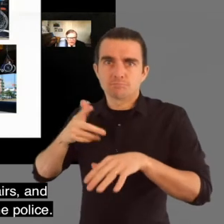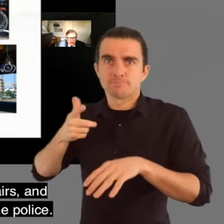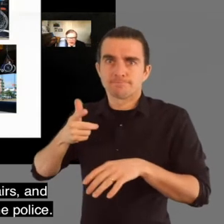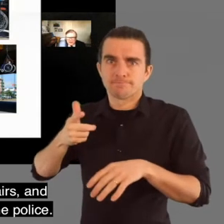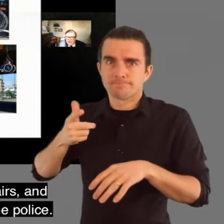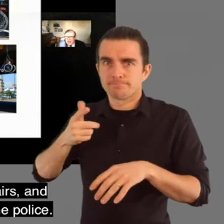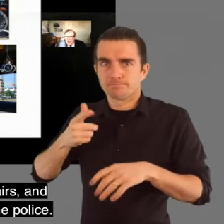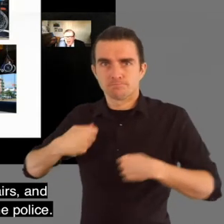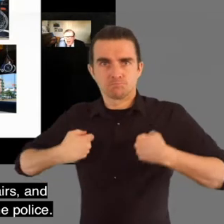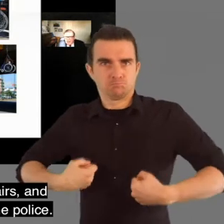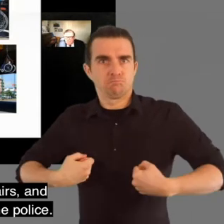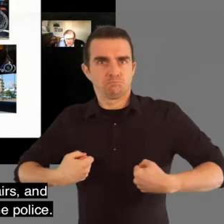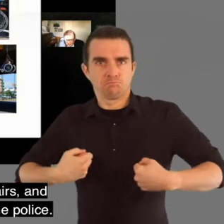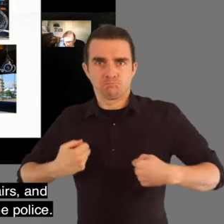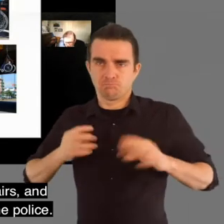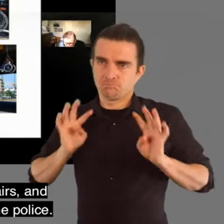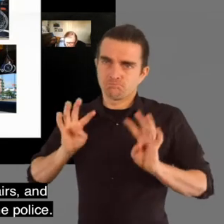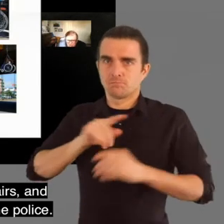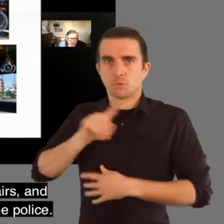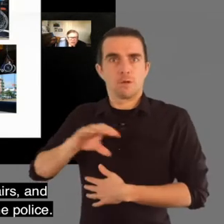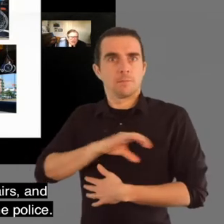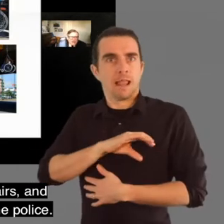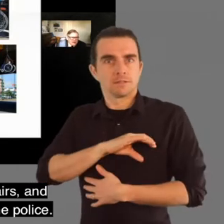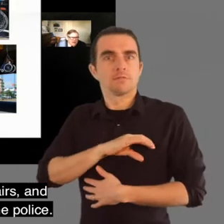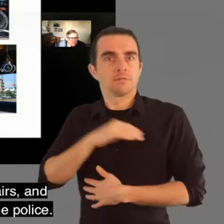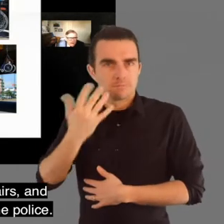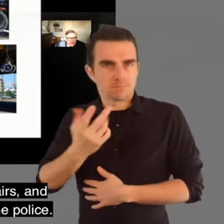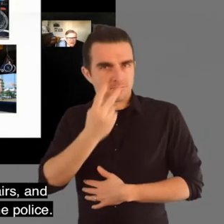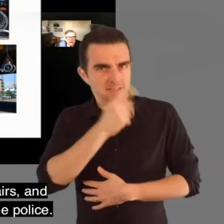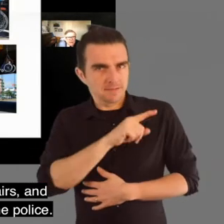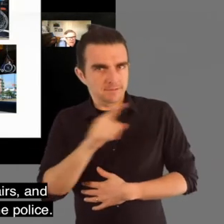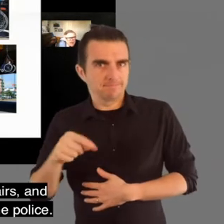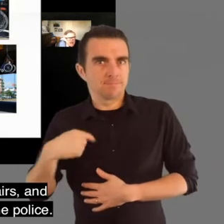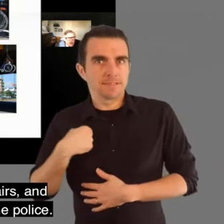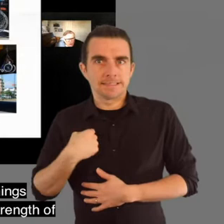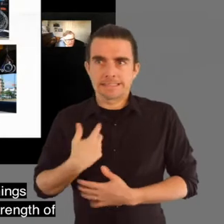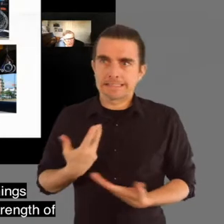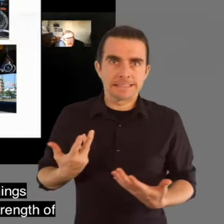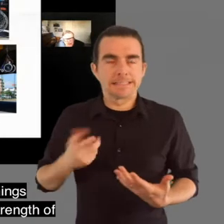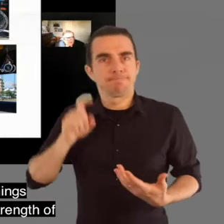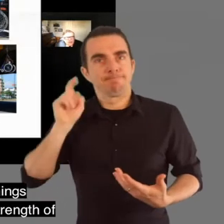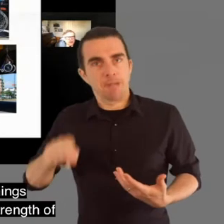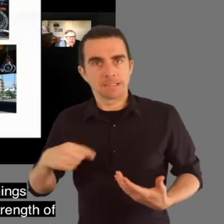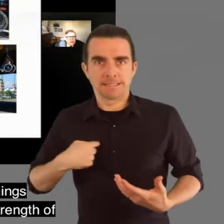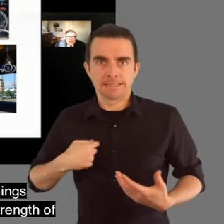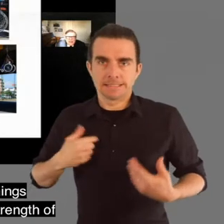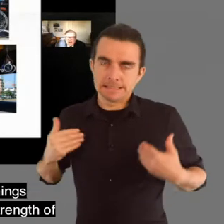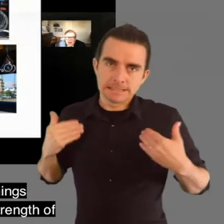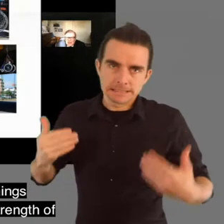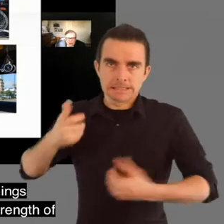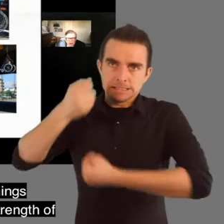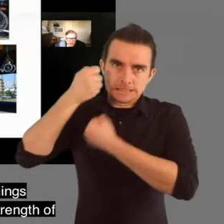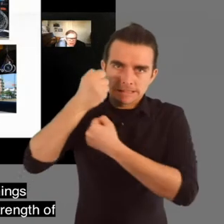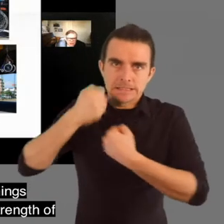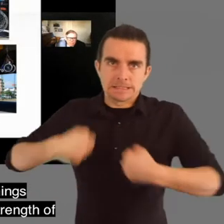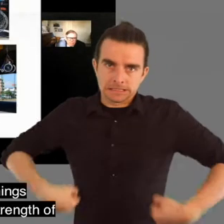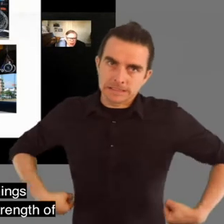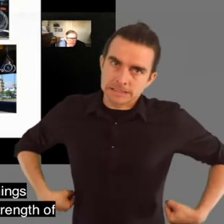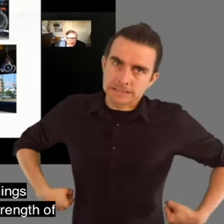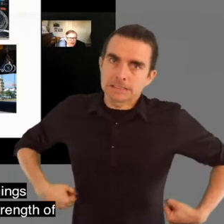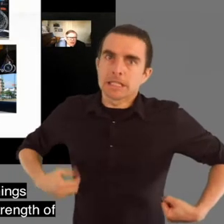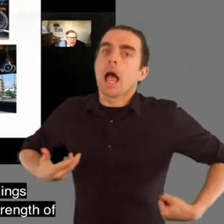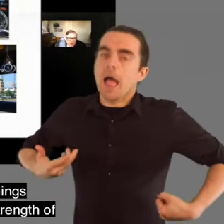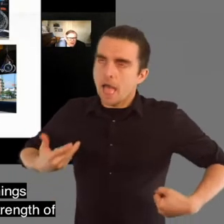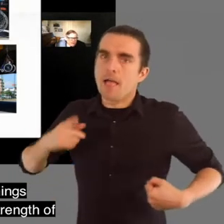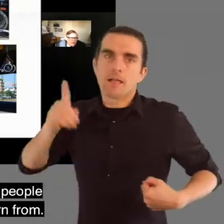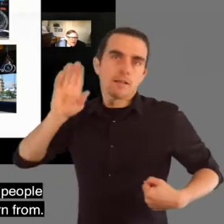their wheelchairs and barricading themselves next to the police. So often we have to do these things ourselves, and the